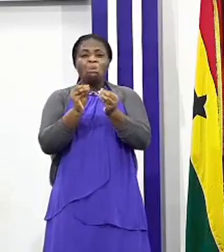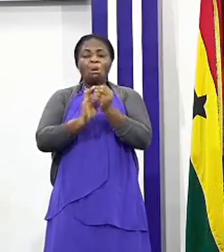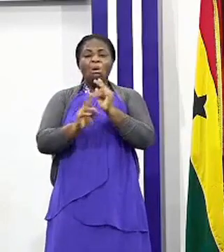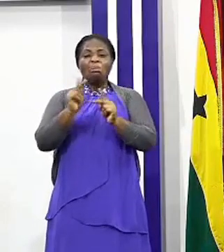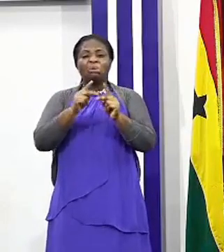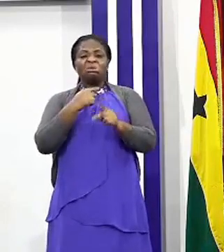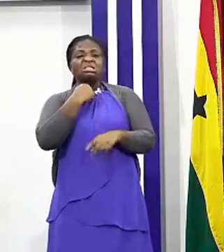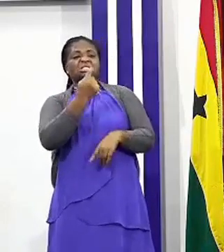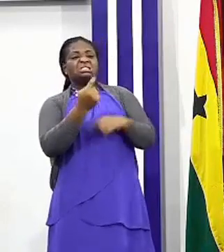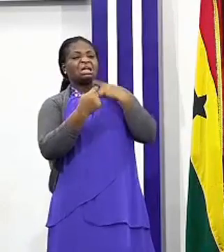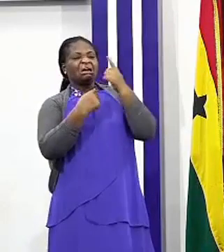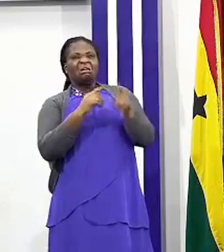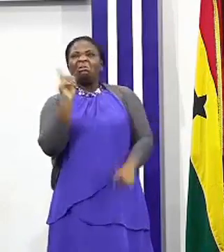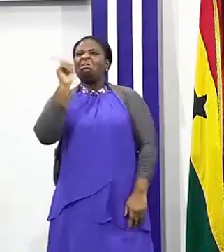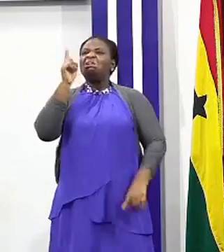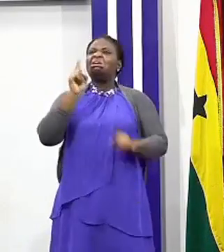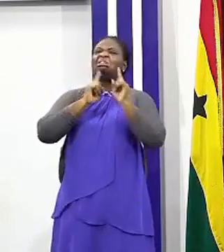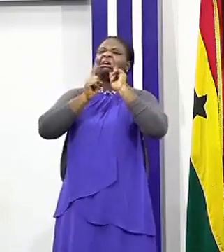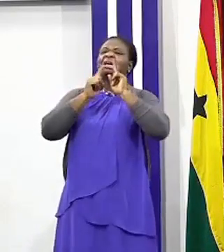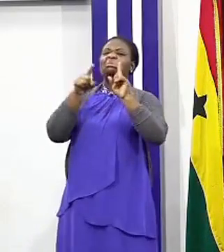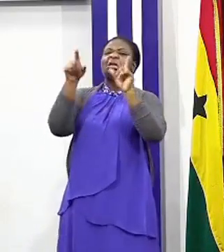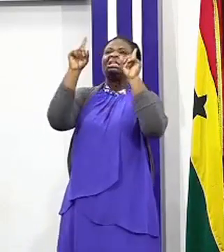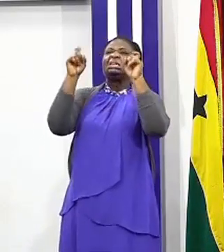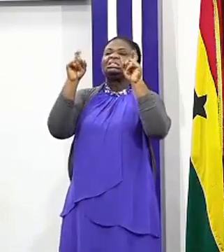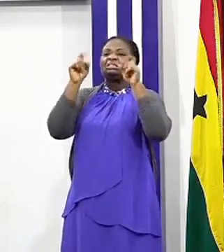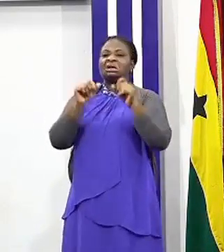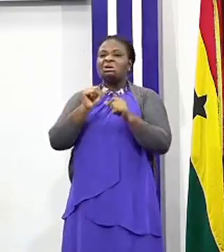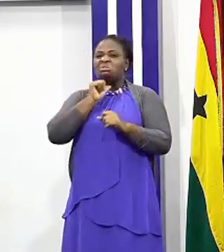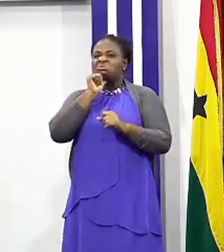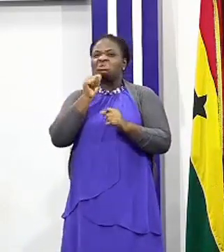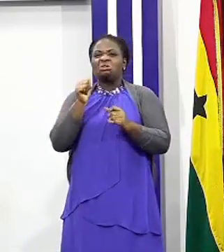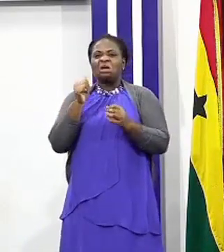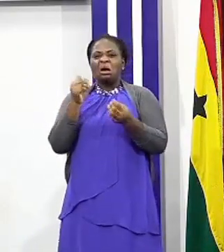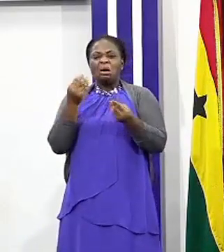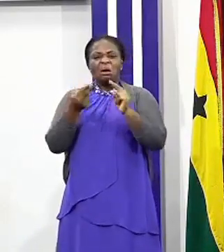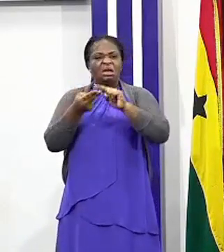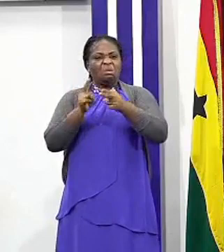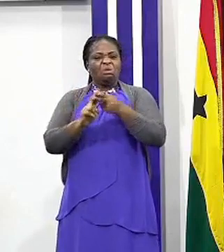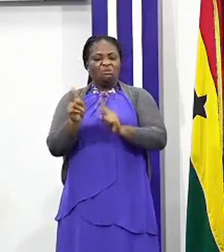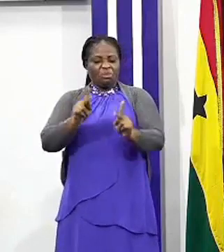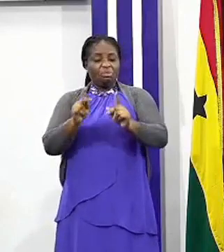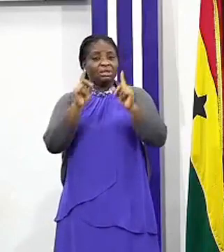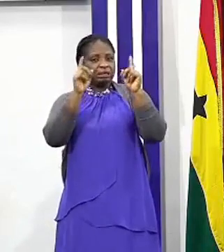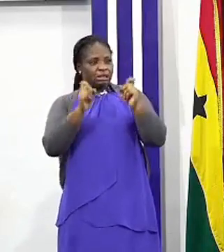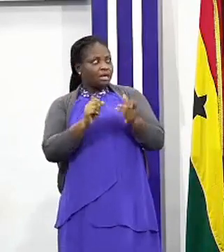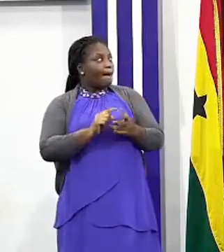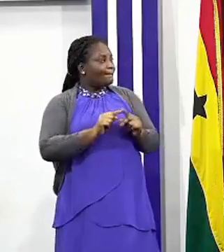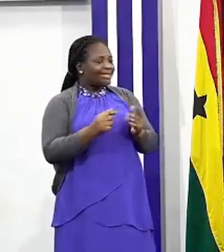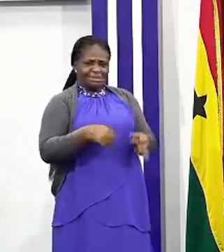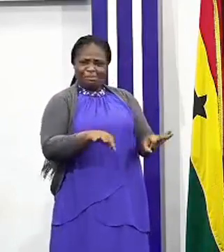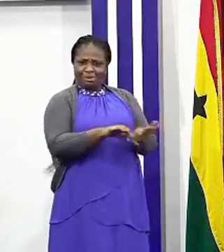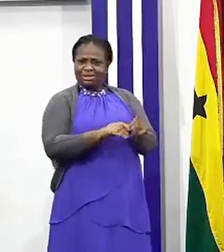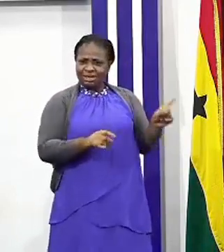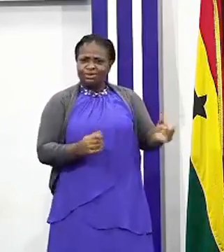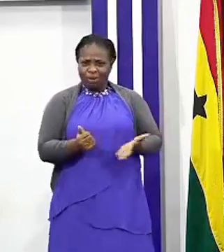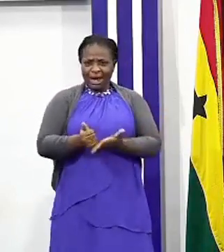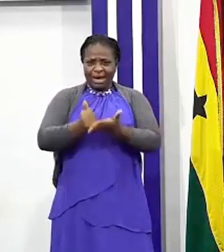that, they're only talking about number of tests. They are not talking about the number of people testing. But it's important to help with the numbers so that